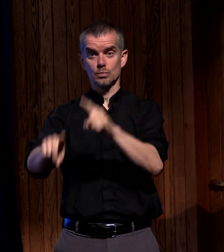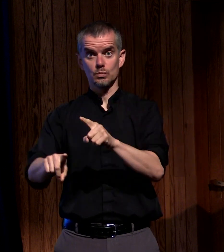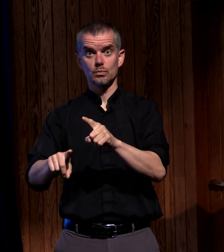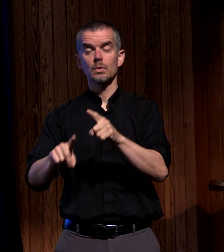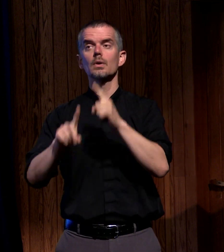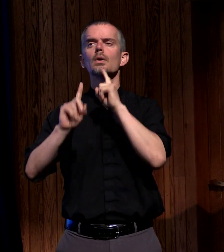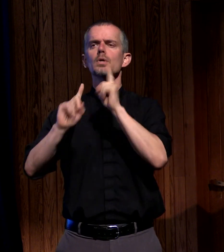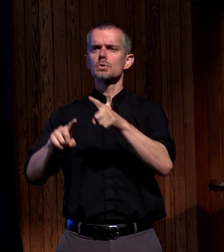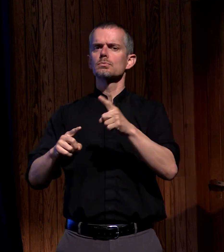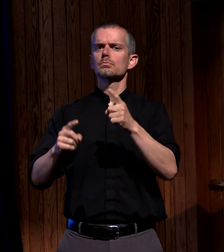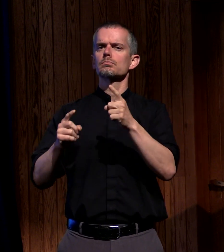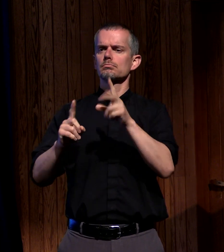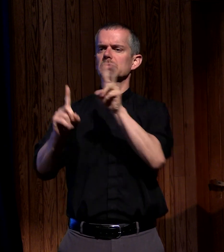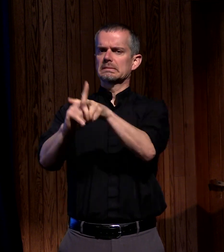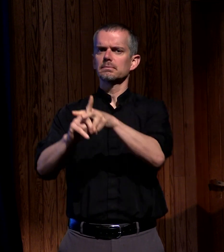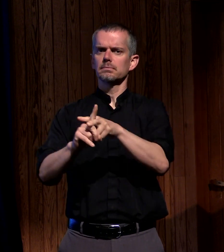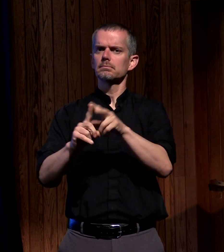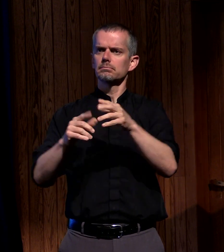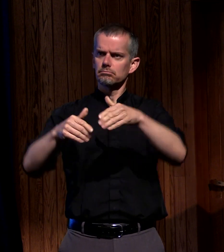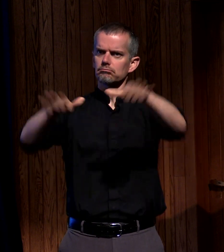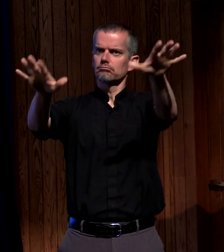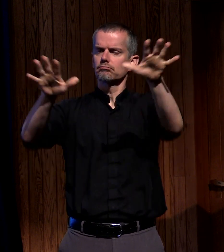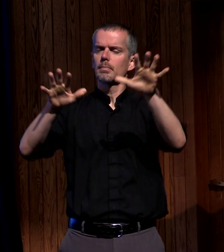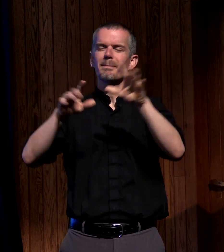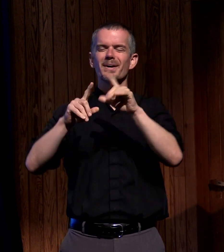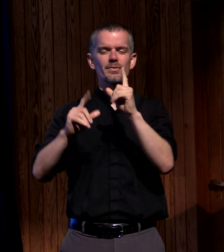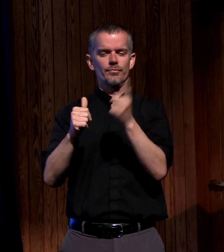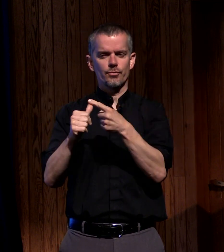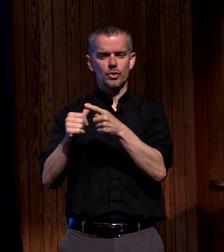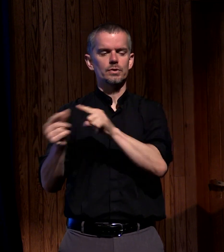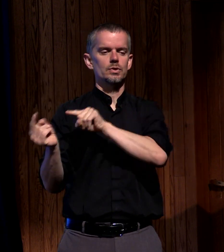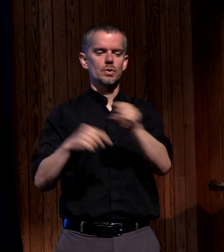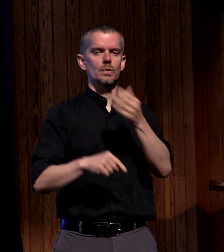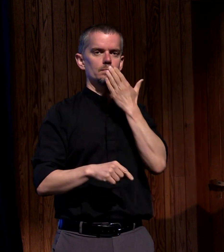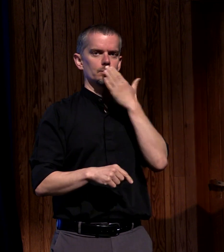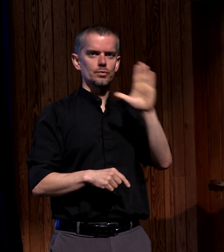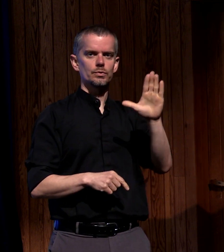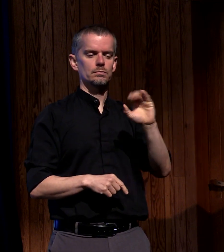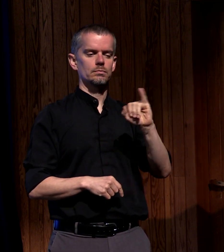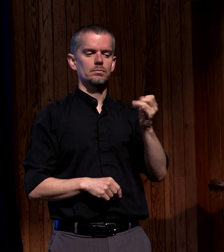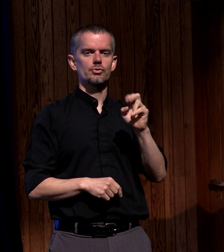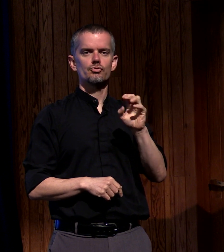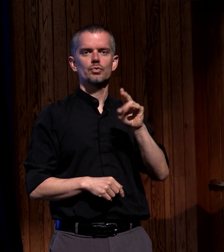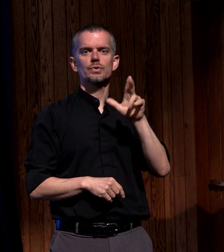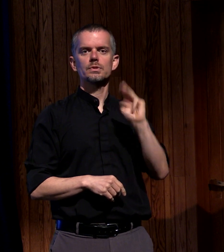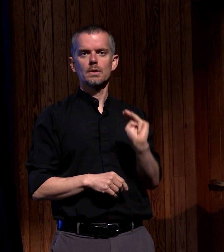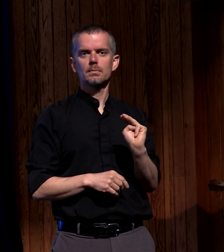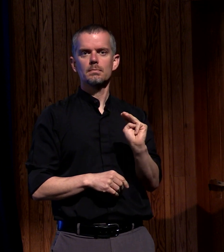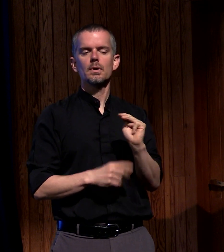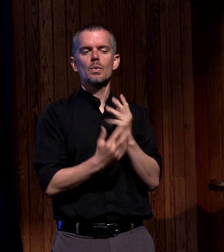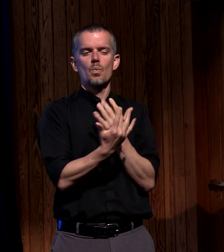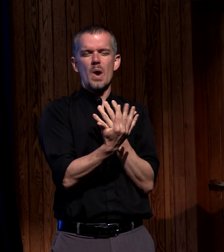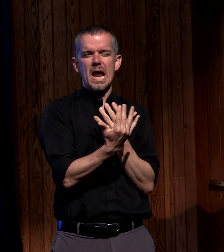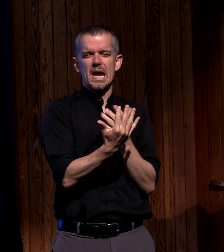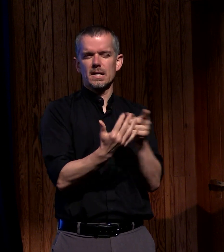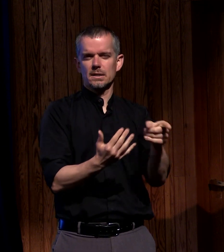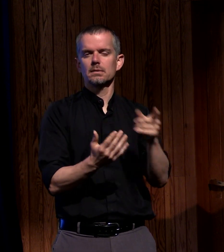but he also tells them to go into Jerusalem and wait for the gift of the counselor wait for the falling of the Holy